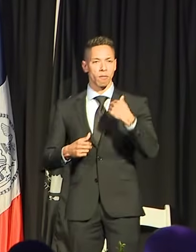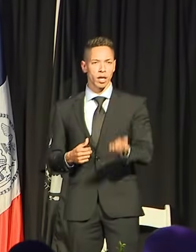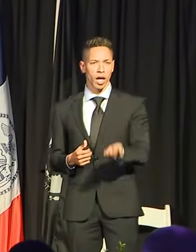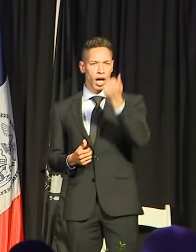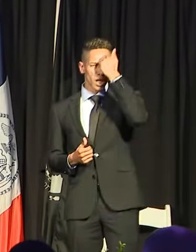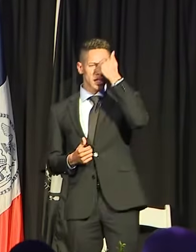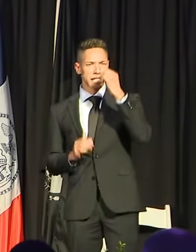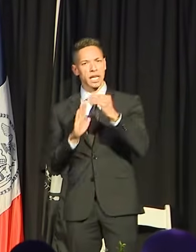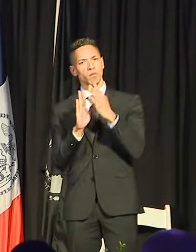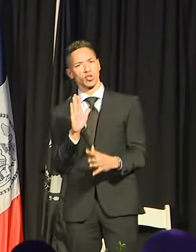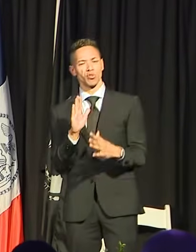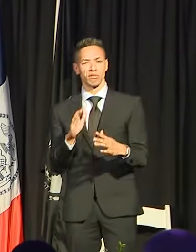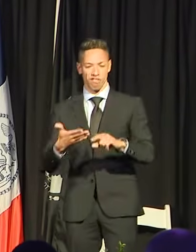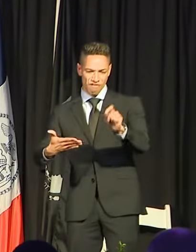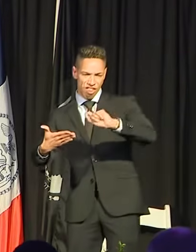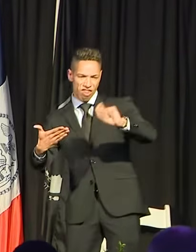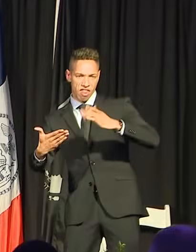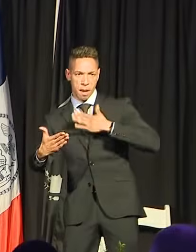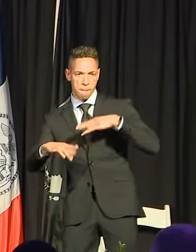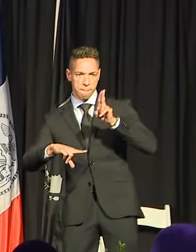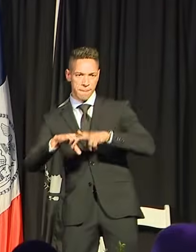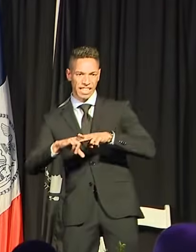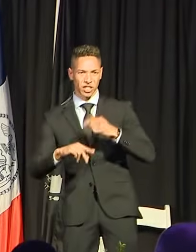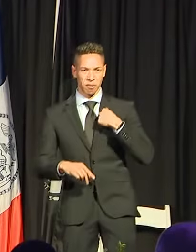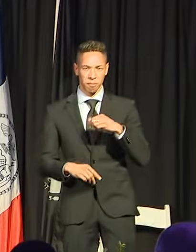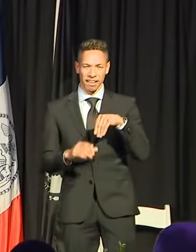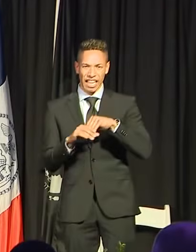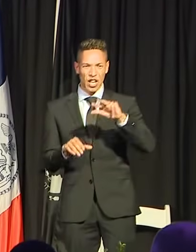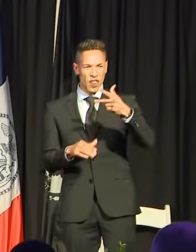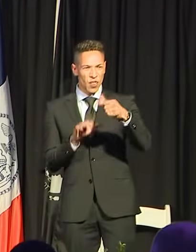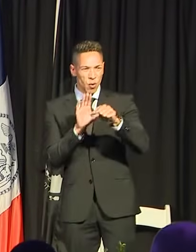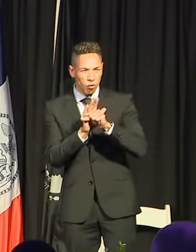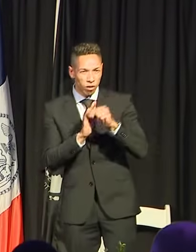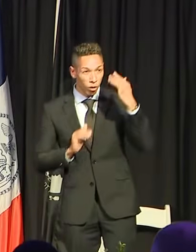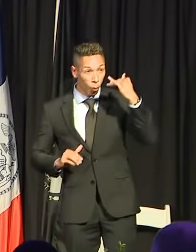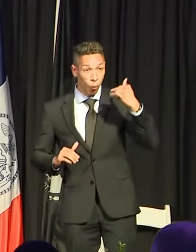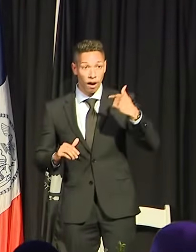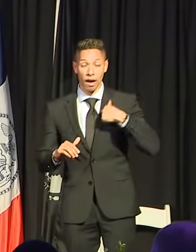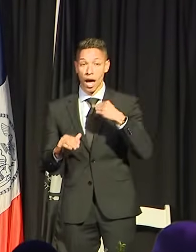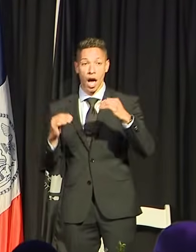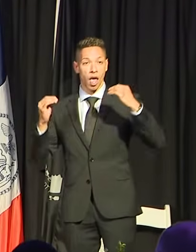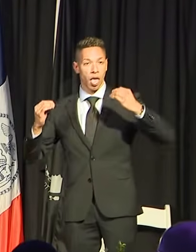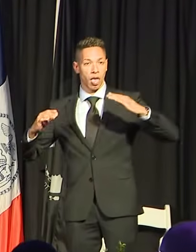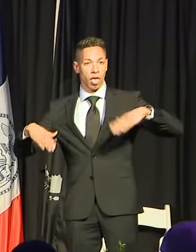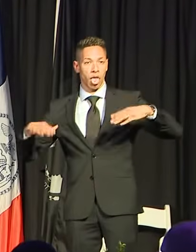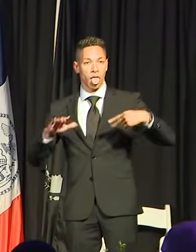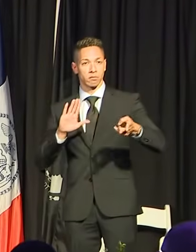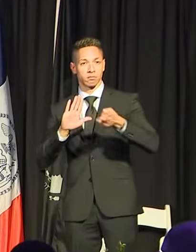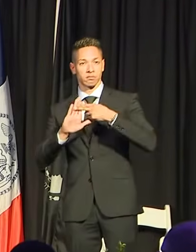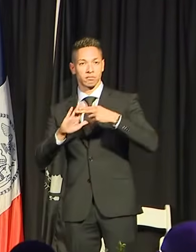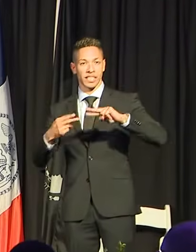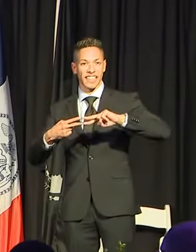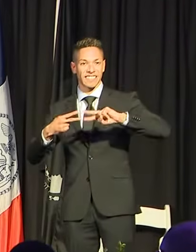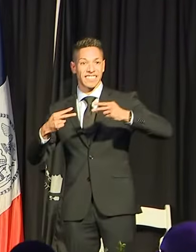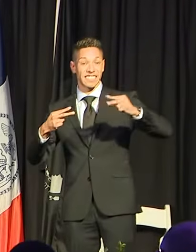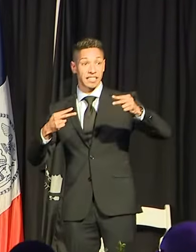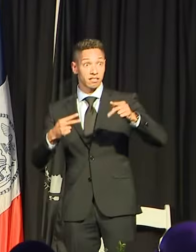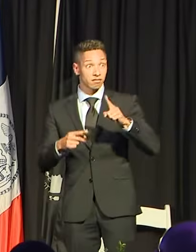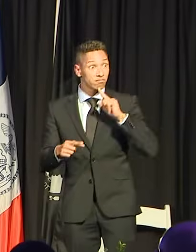student, writing on the back of my chair as a third grader because I had undiagnosed dyslexia is